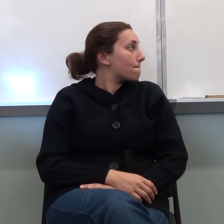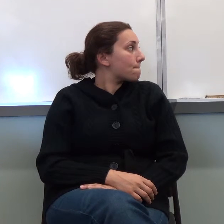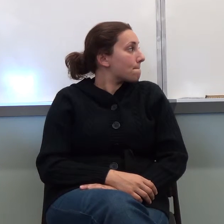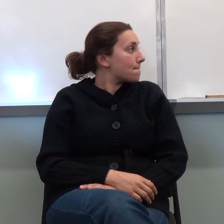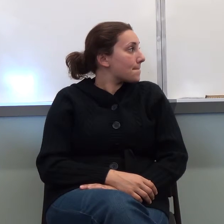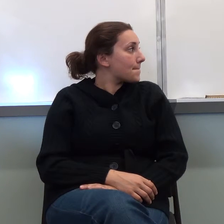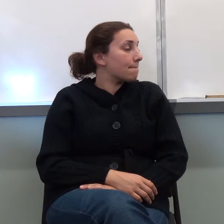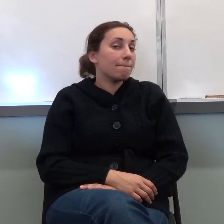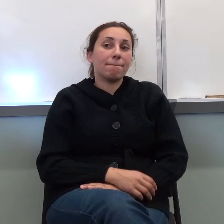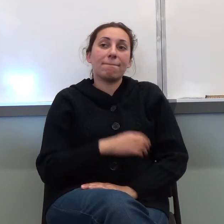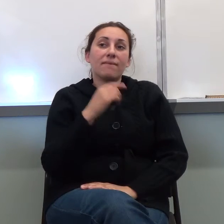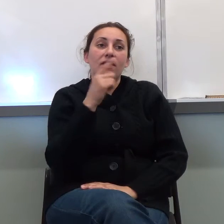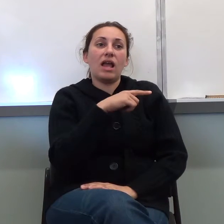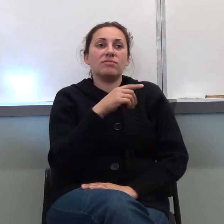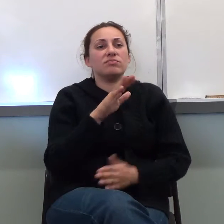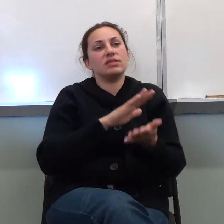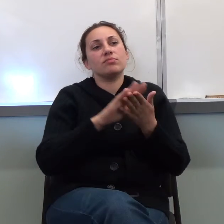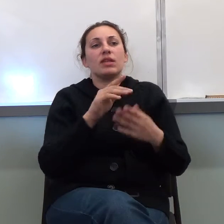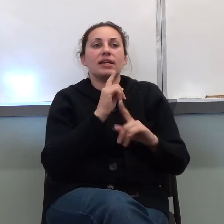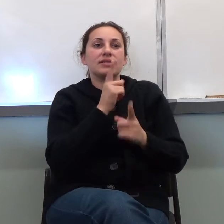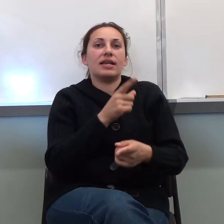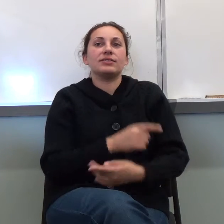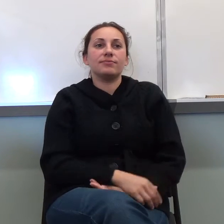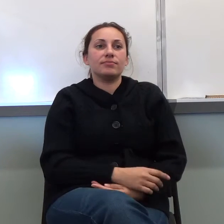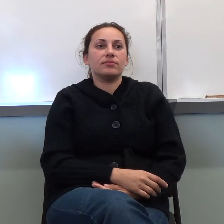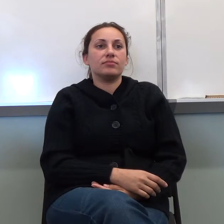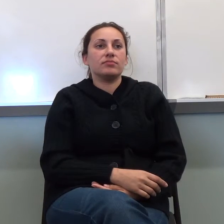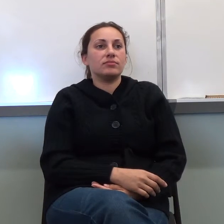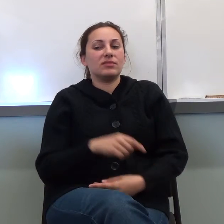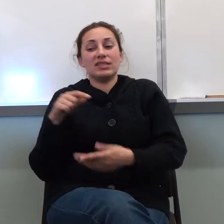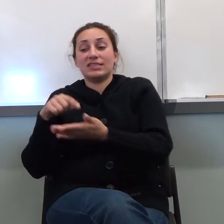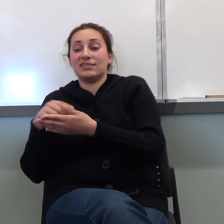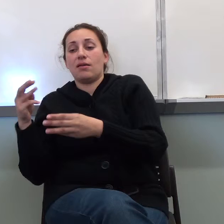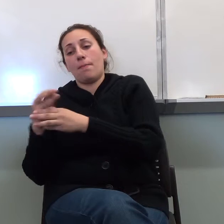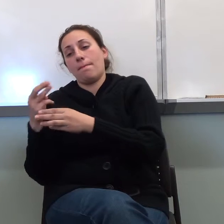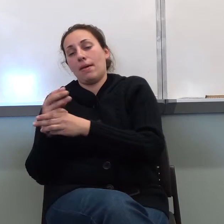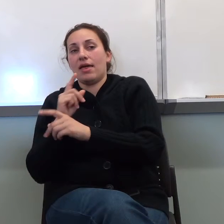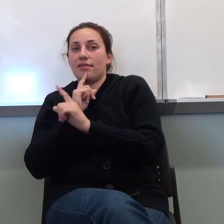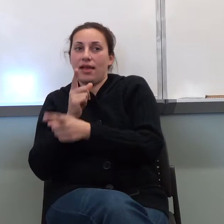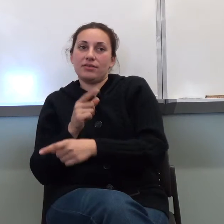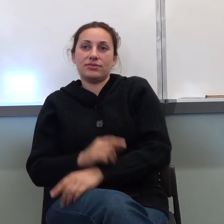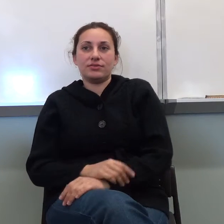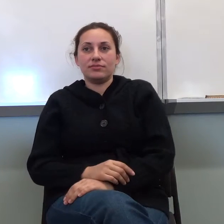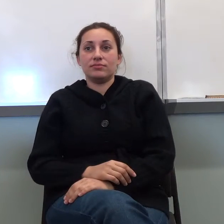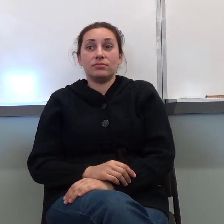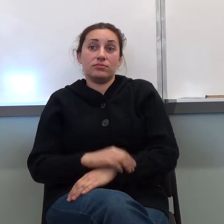be a worldly kind of answer. This would be a math answer. And yes, you could also do it like